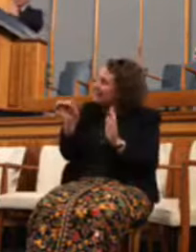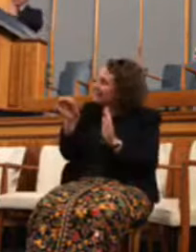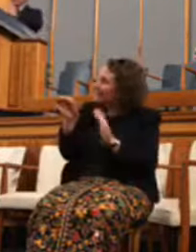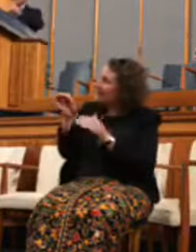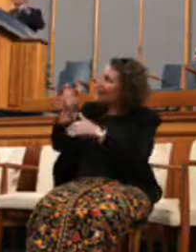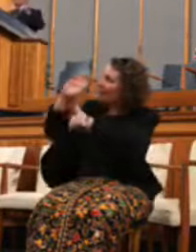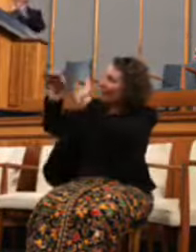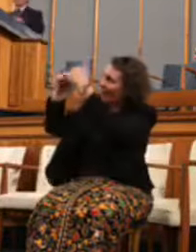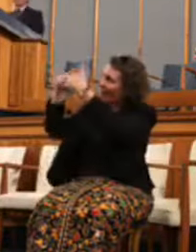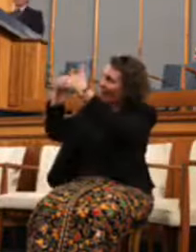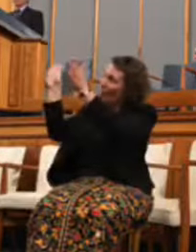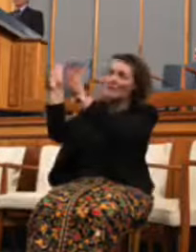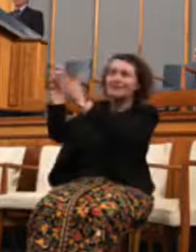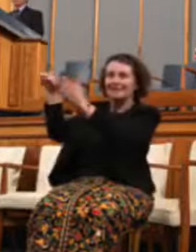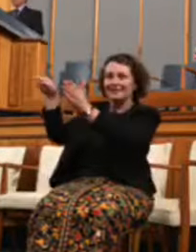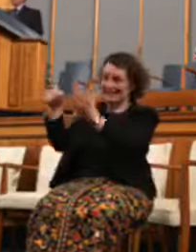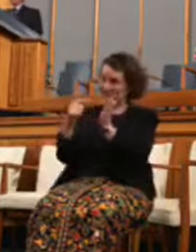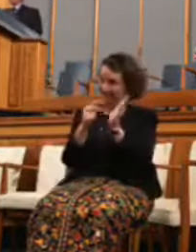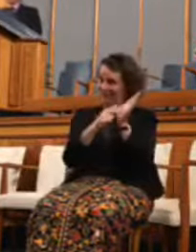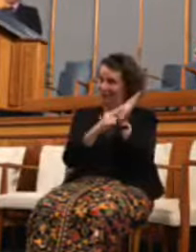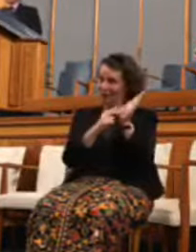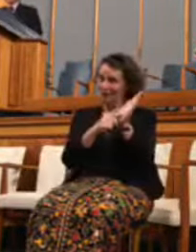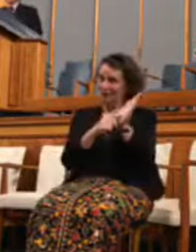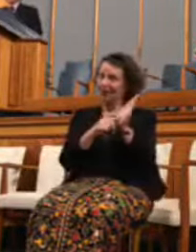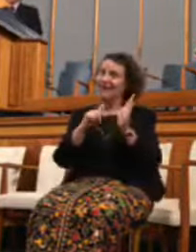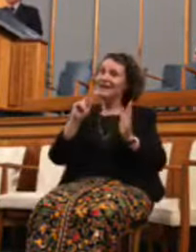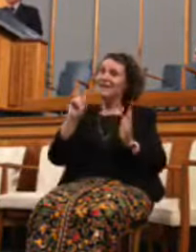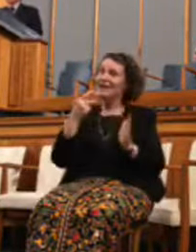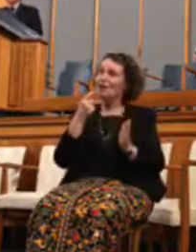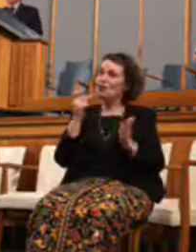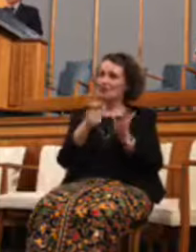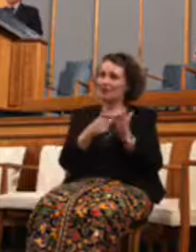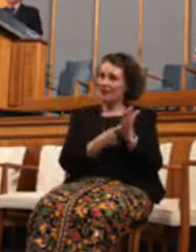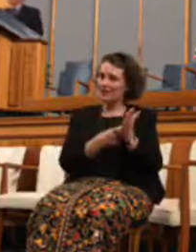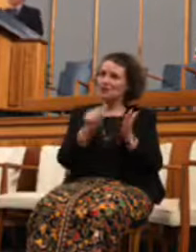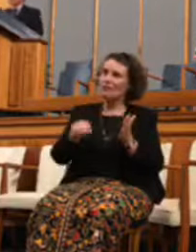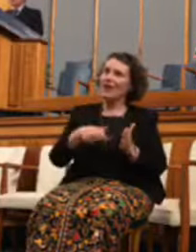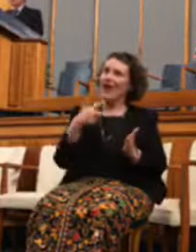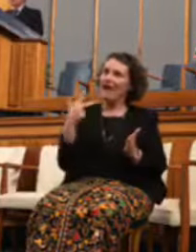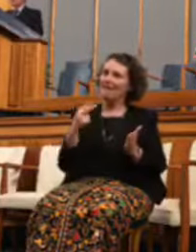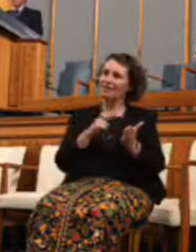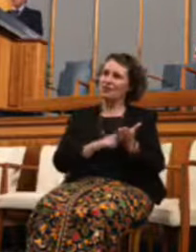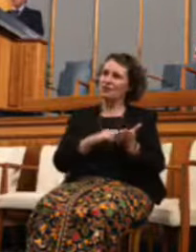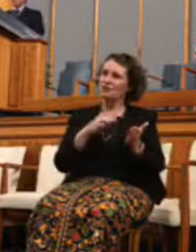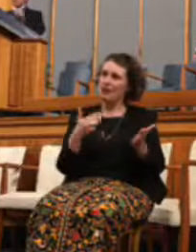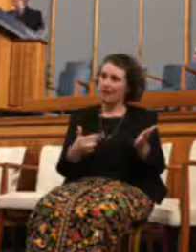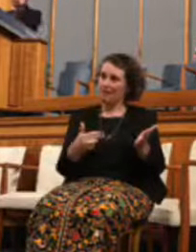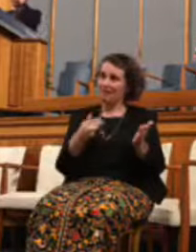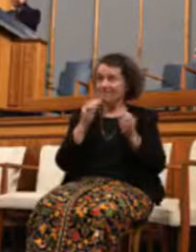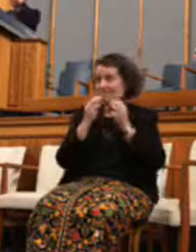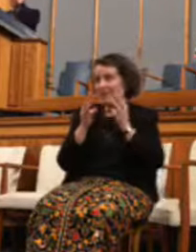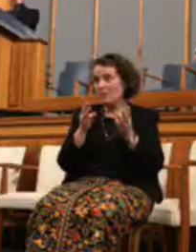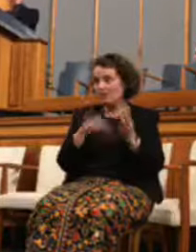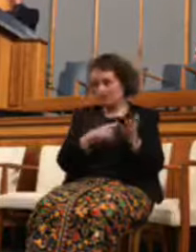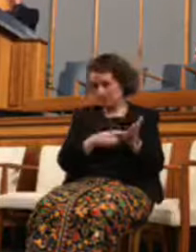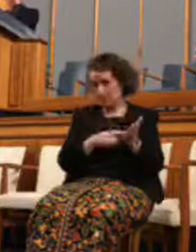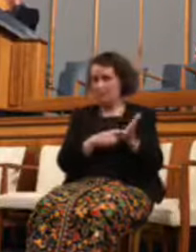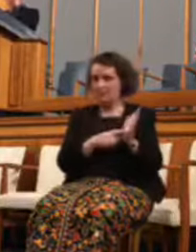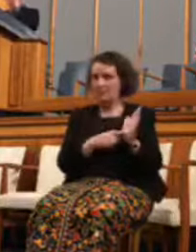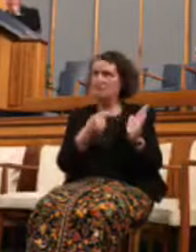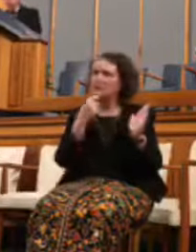unlock the gates of heaven for you. It is 2 Corinthians chapter 8, verse 9, a well-known verse. And in that